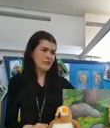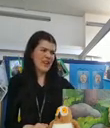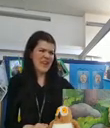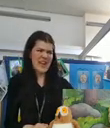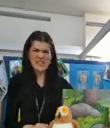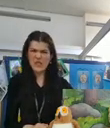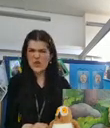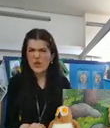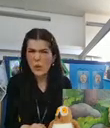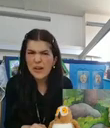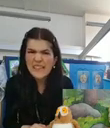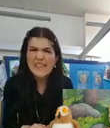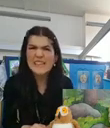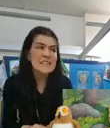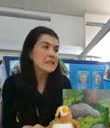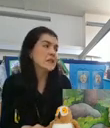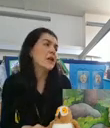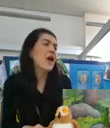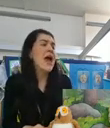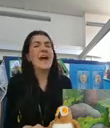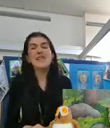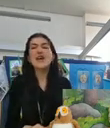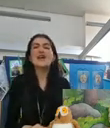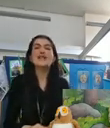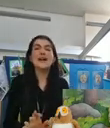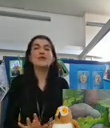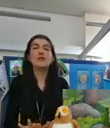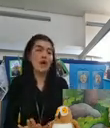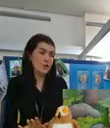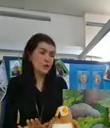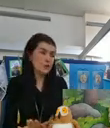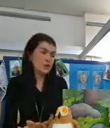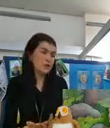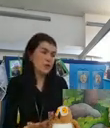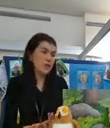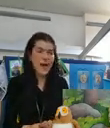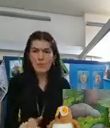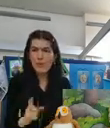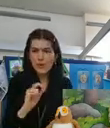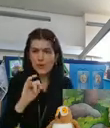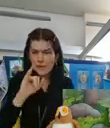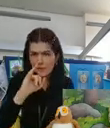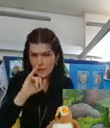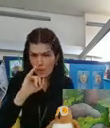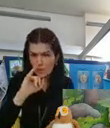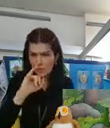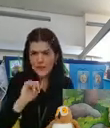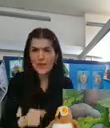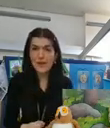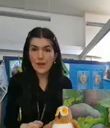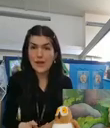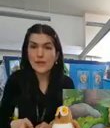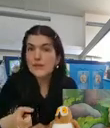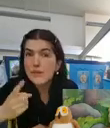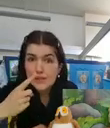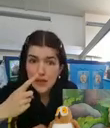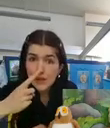"He has knobbly knees and turned out toes and a poisonous wart at the end of his nose."